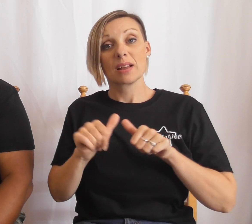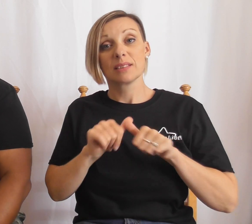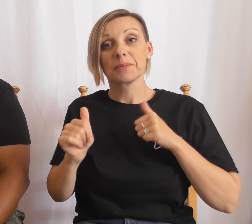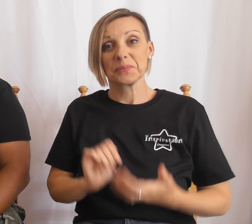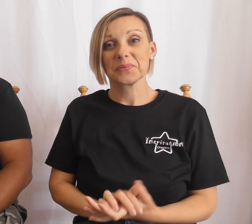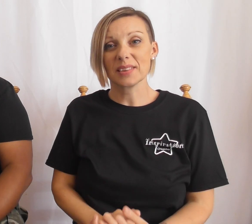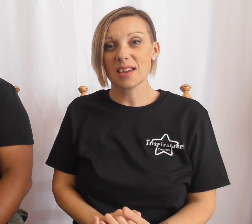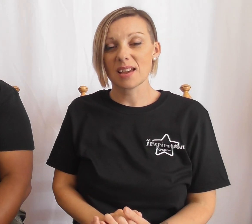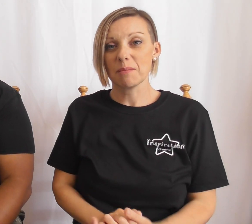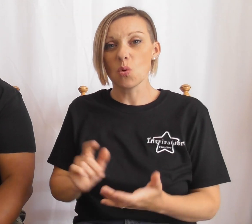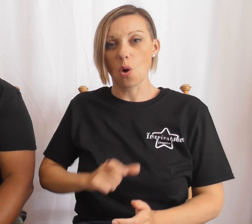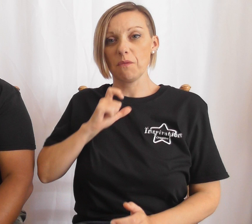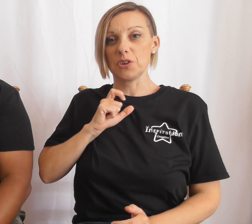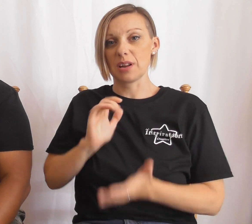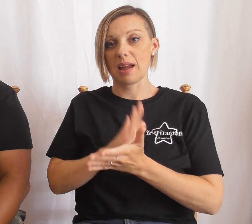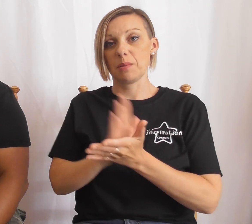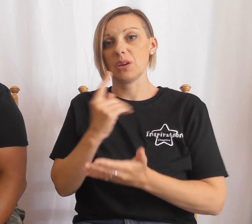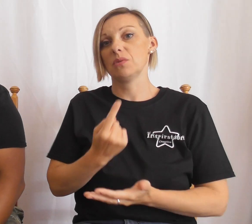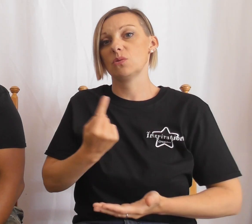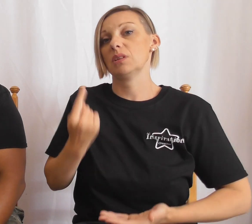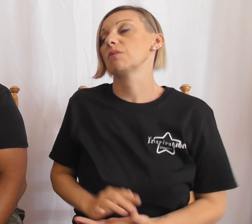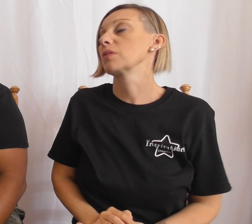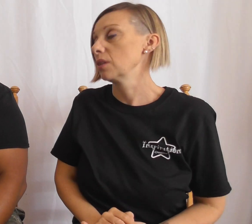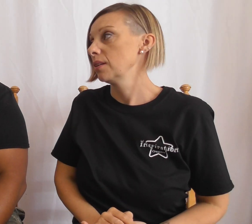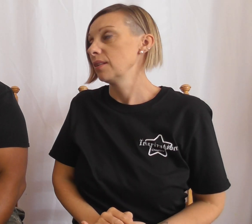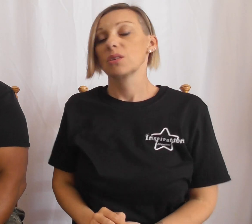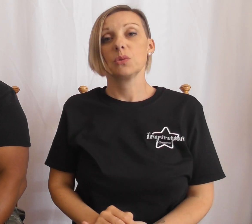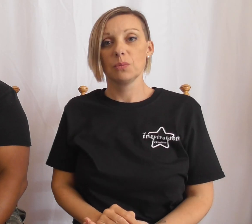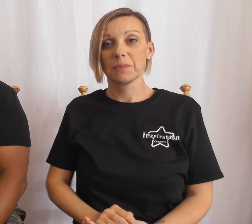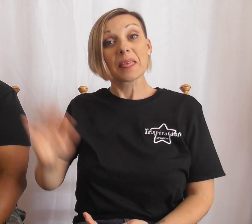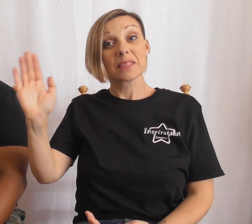You'll feel much better. Yeah, more confident and happier with yourself.